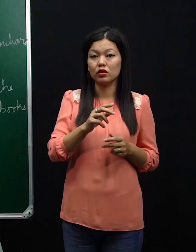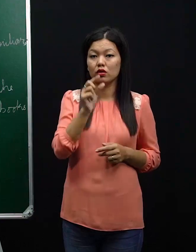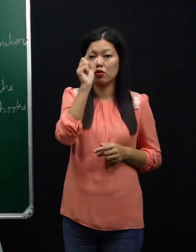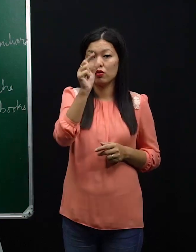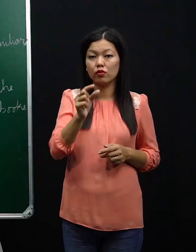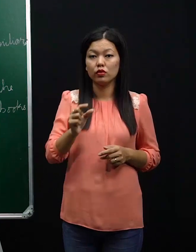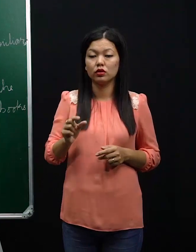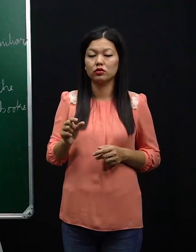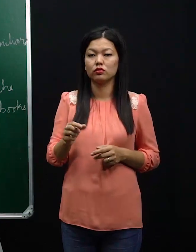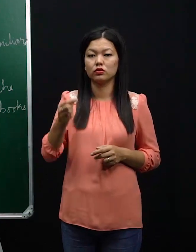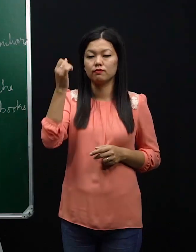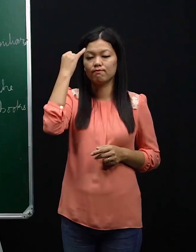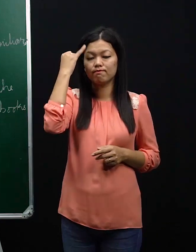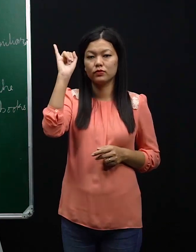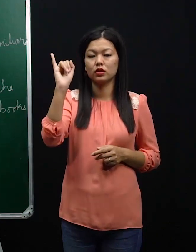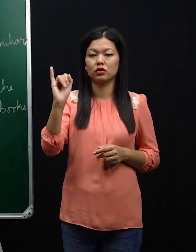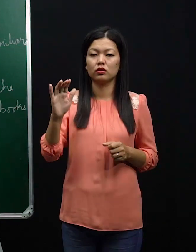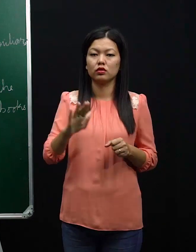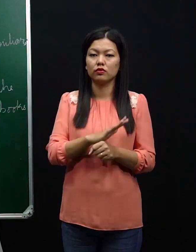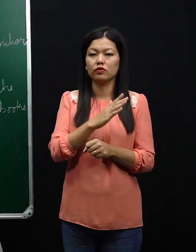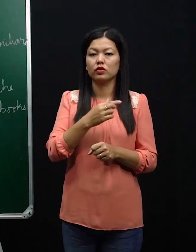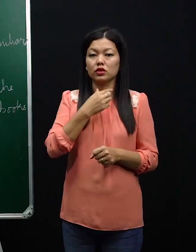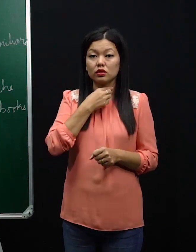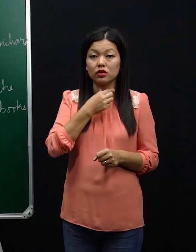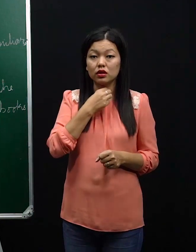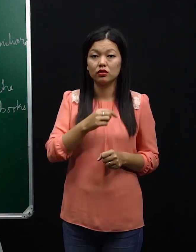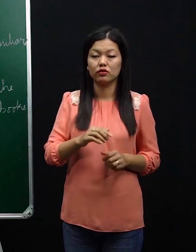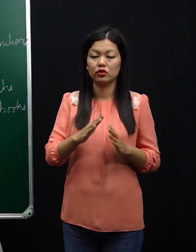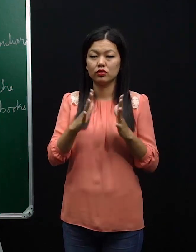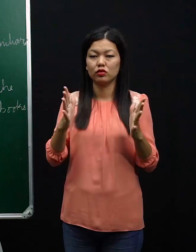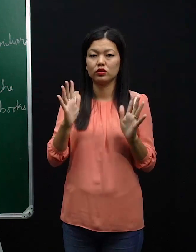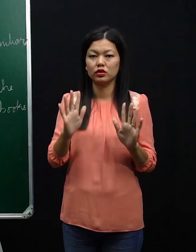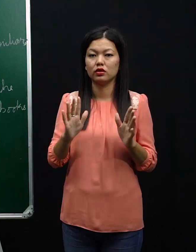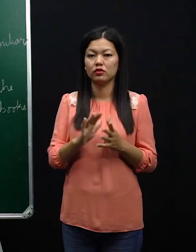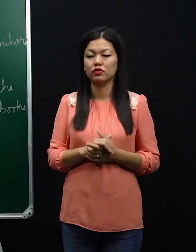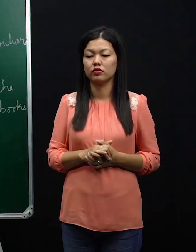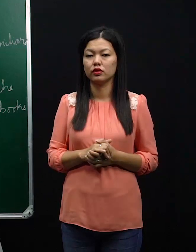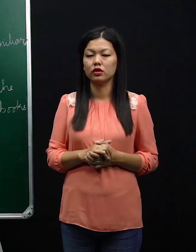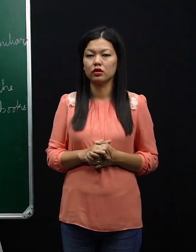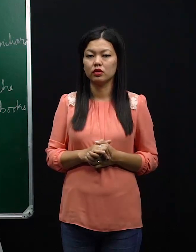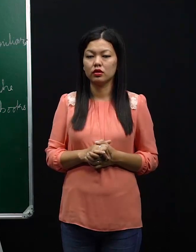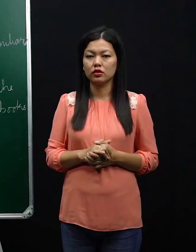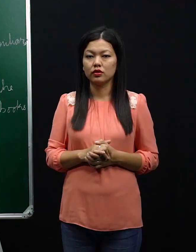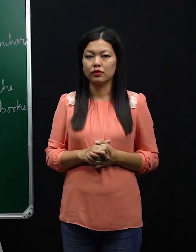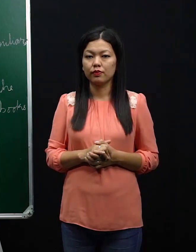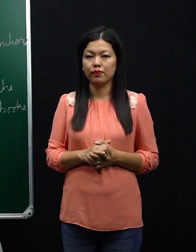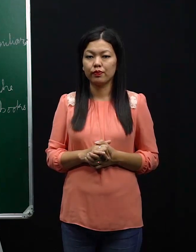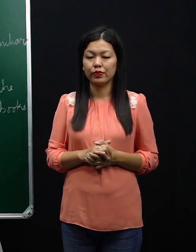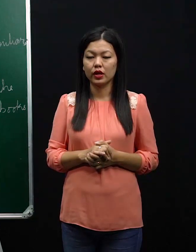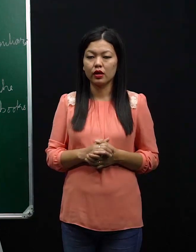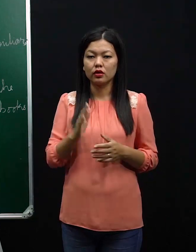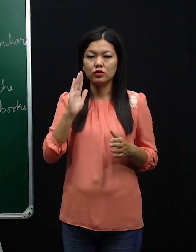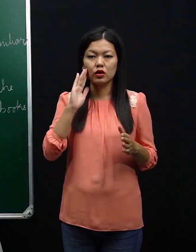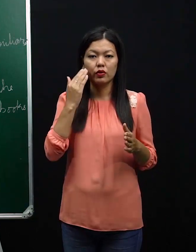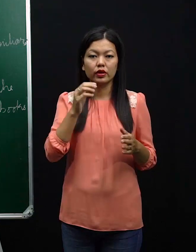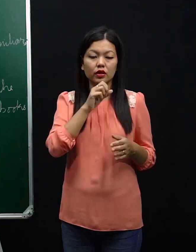This surprised him, and he found out this. So when he was still reading the book, he was holding the book, remember? He was holding the book in his hand,